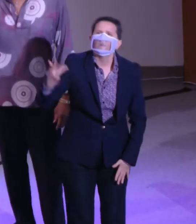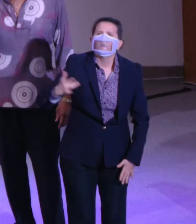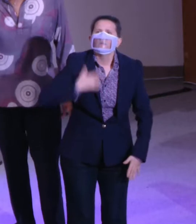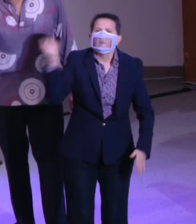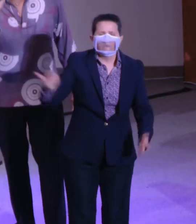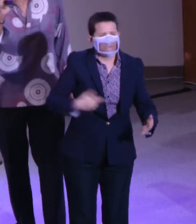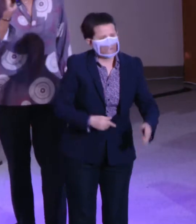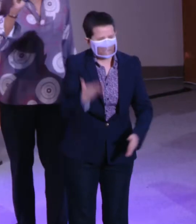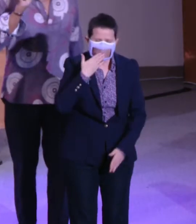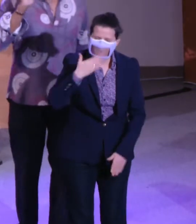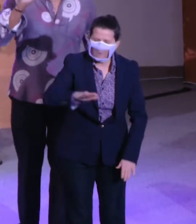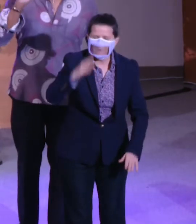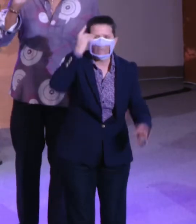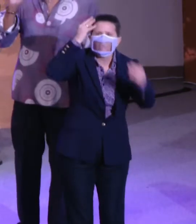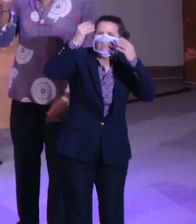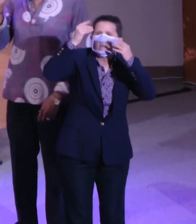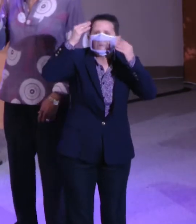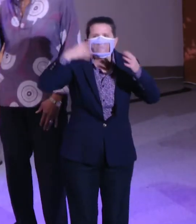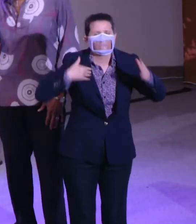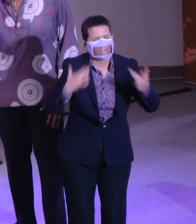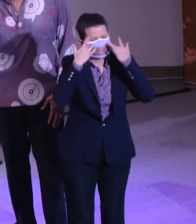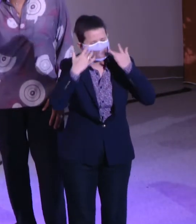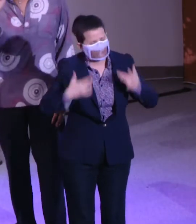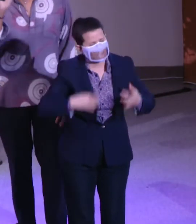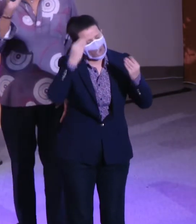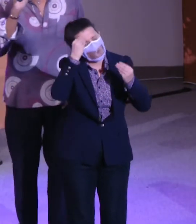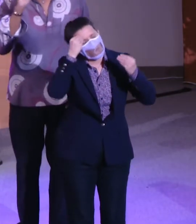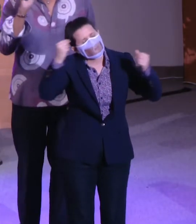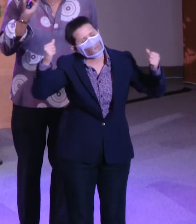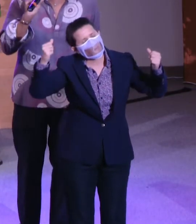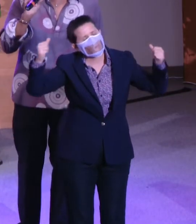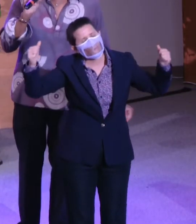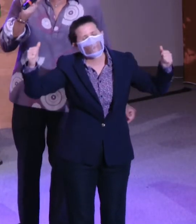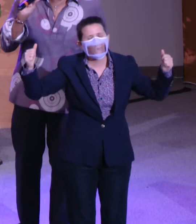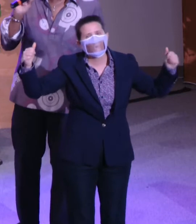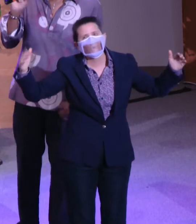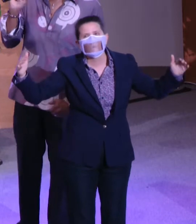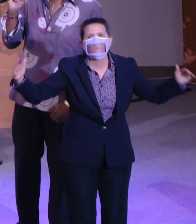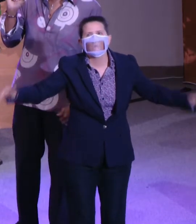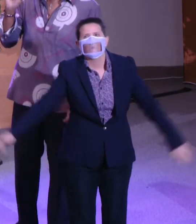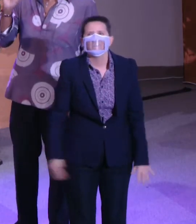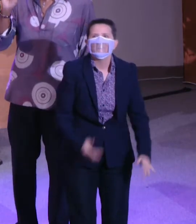makes the bad thoughts and the sad thoughts go far away.